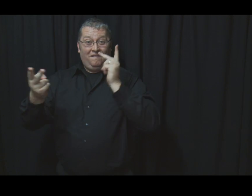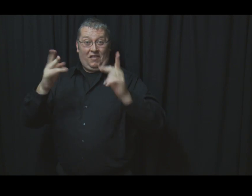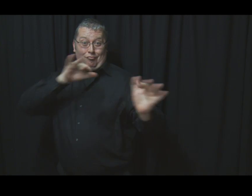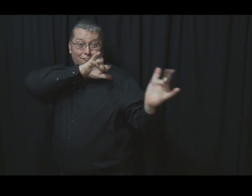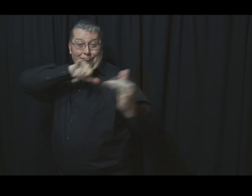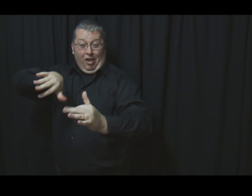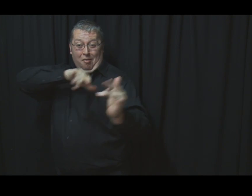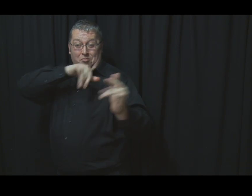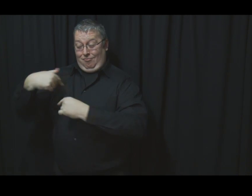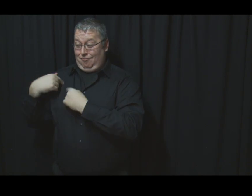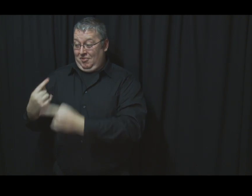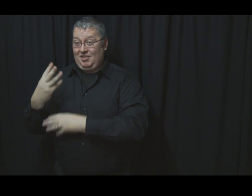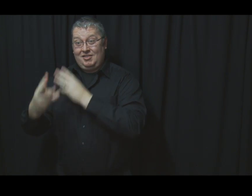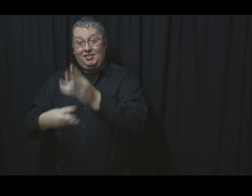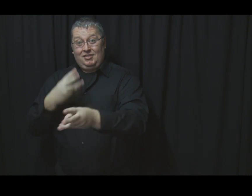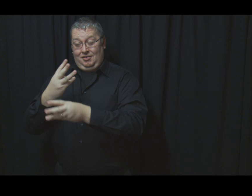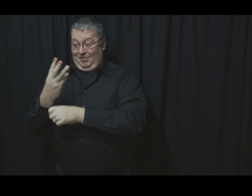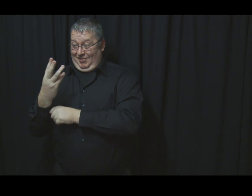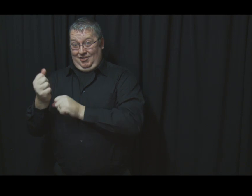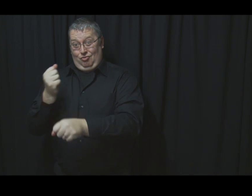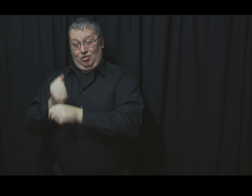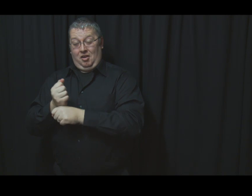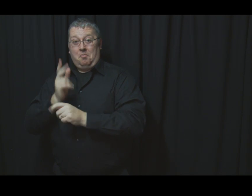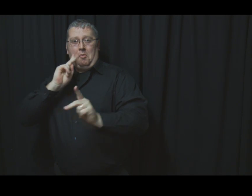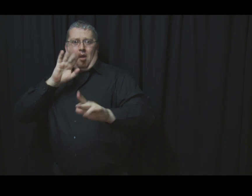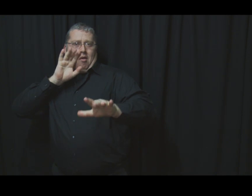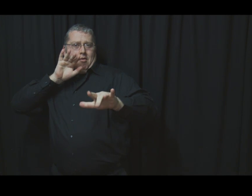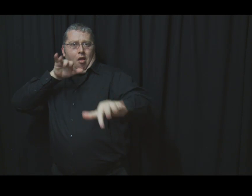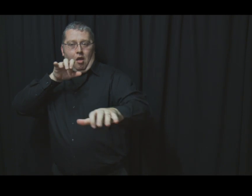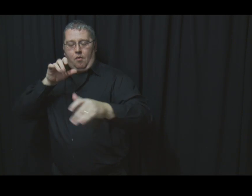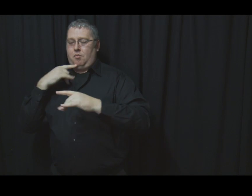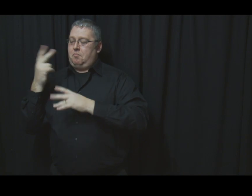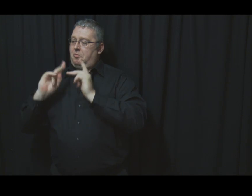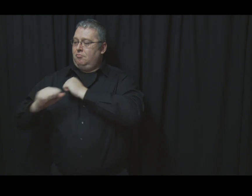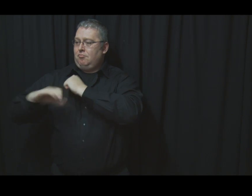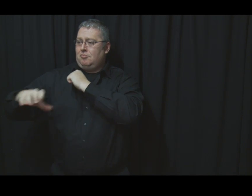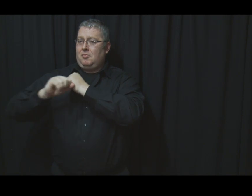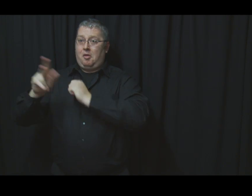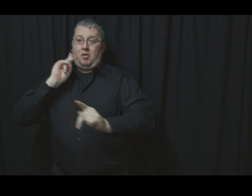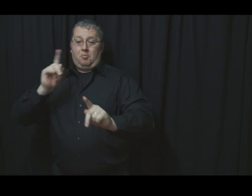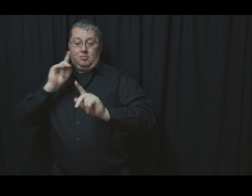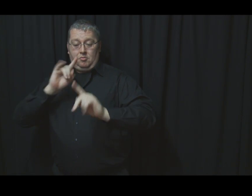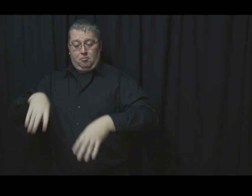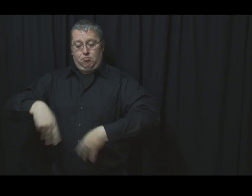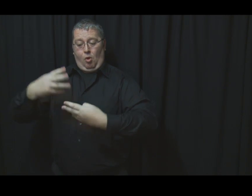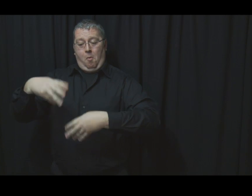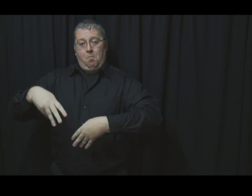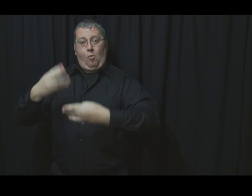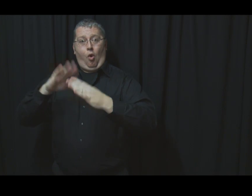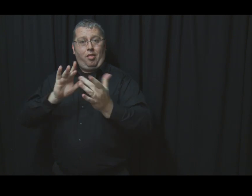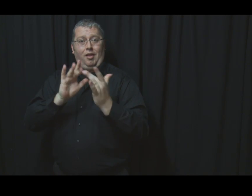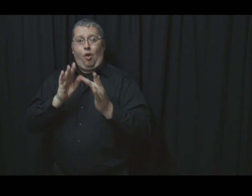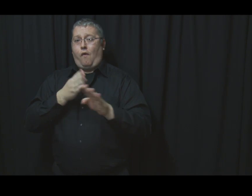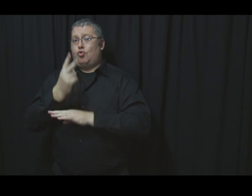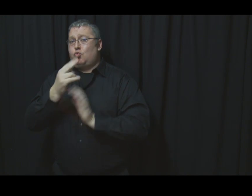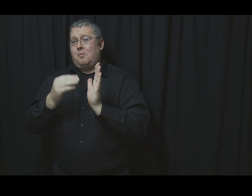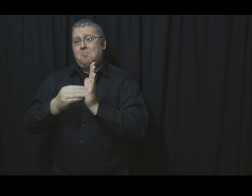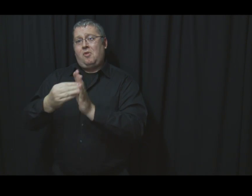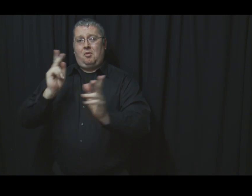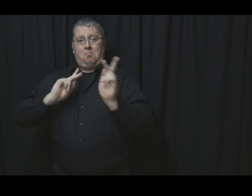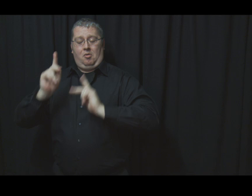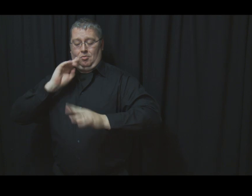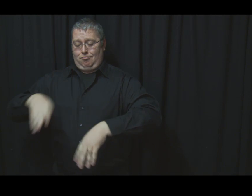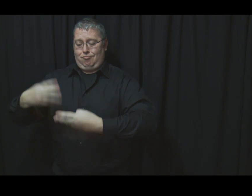much of the world's media. The Answers in Genesis website is well-trafficked with 2 million visitors alone last month. Mr. Ham is also